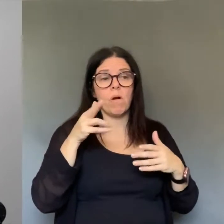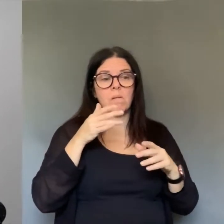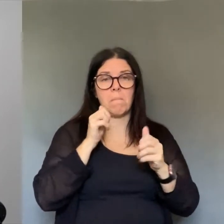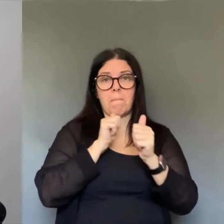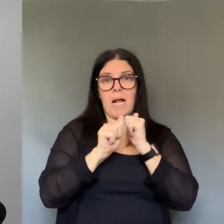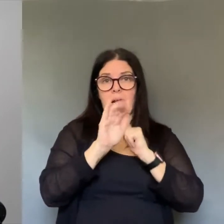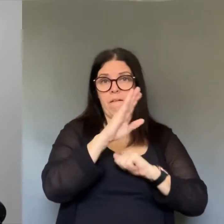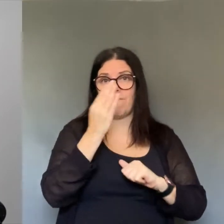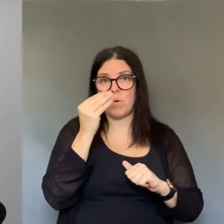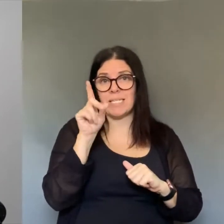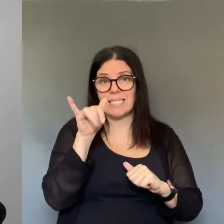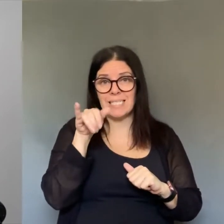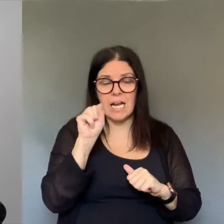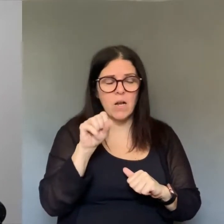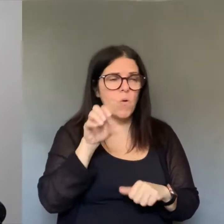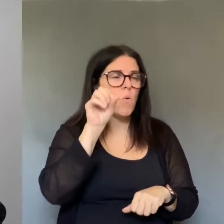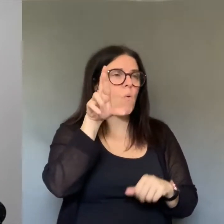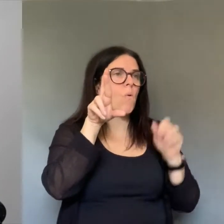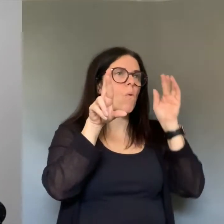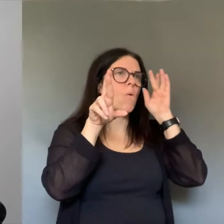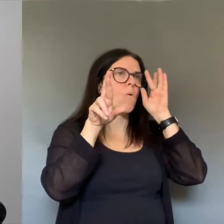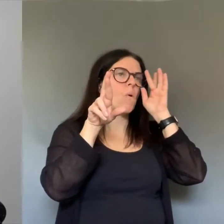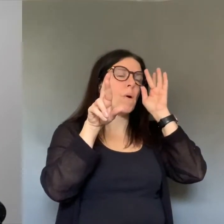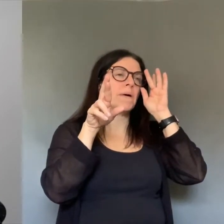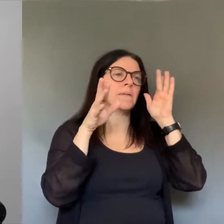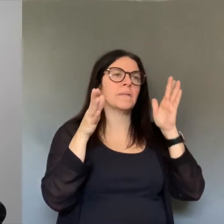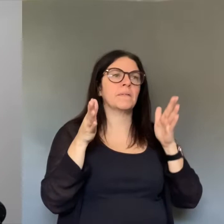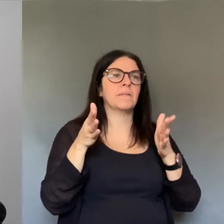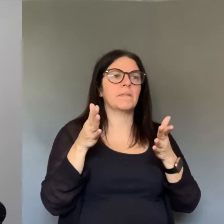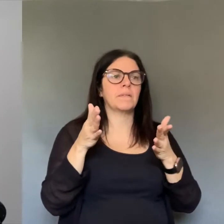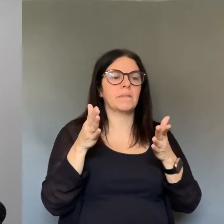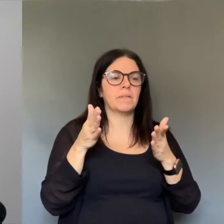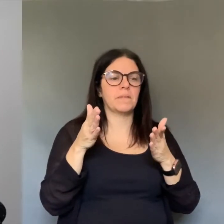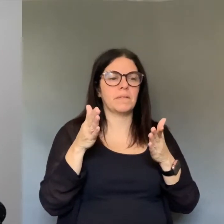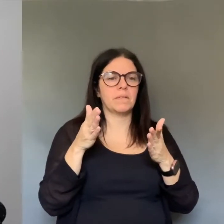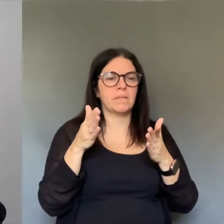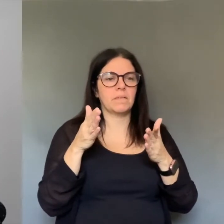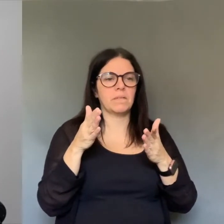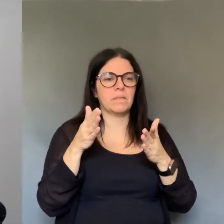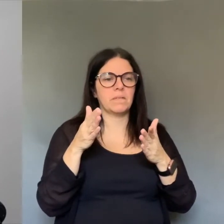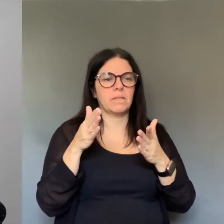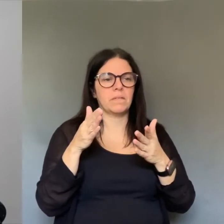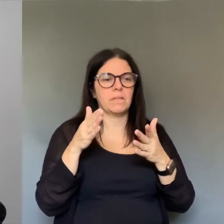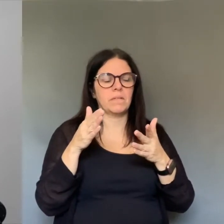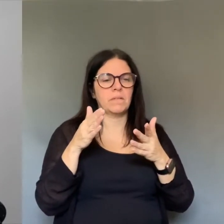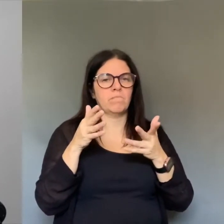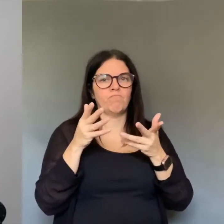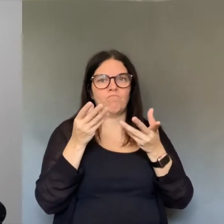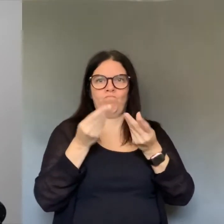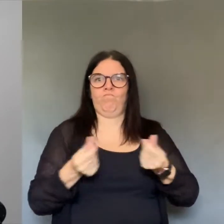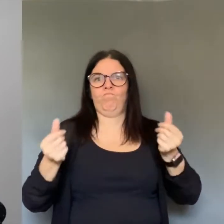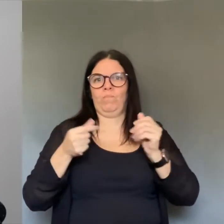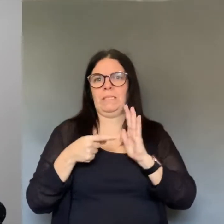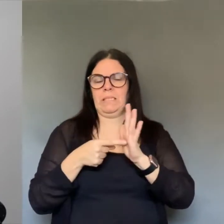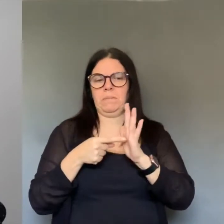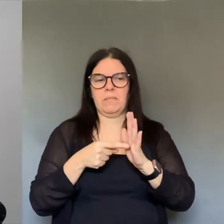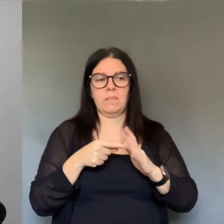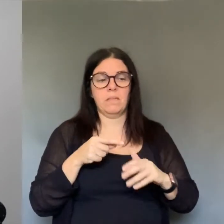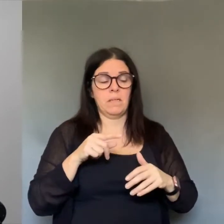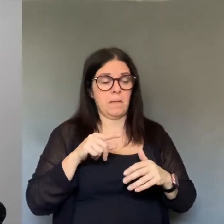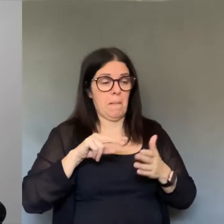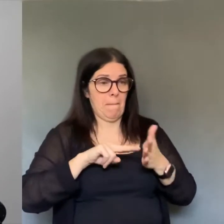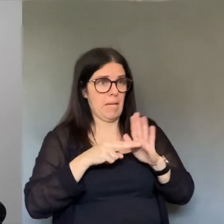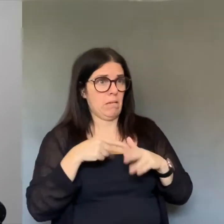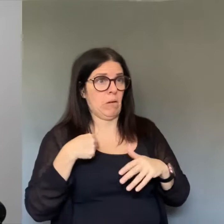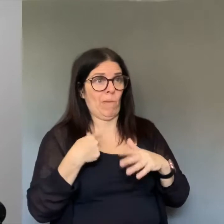there are unknowns mean that we are in the process of ensuring that whether they are self-isolating at this point or they've completed